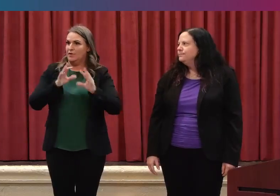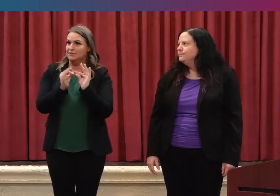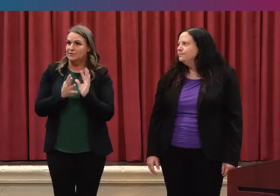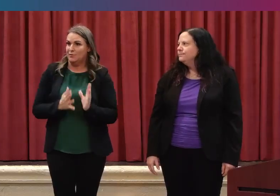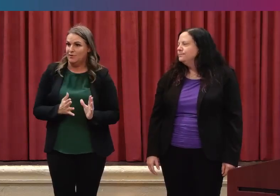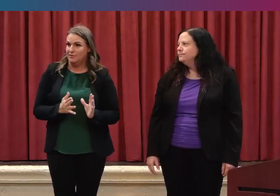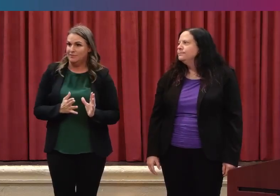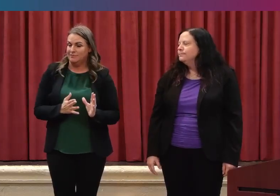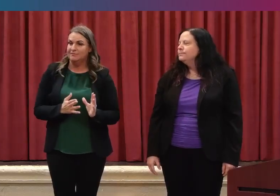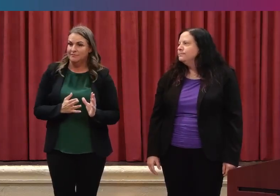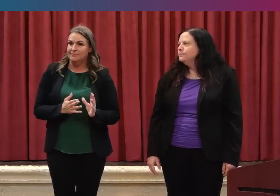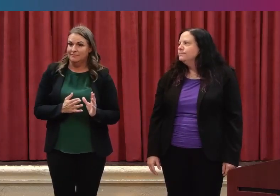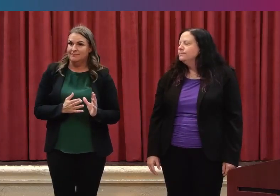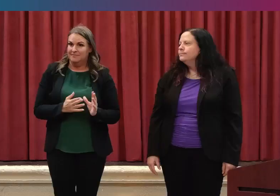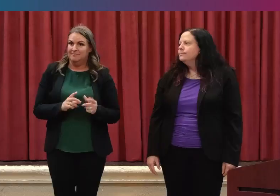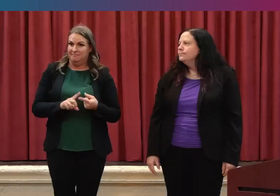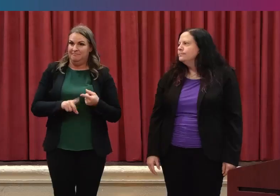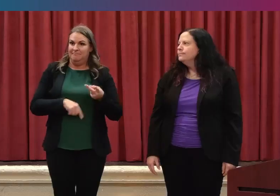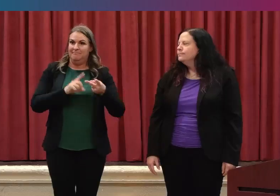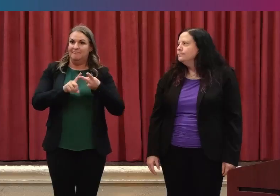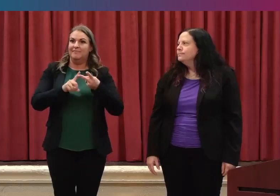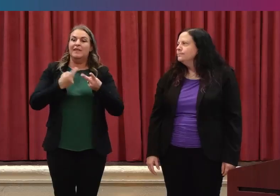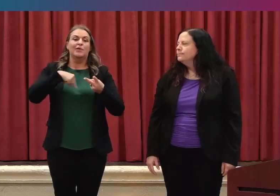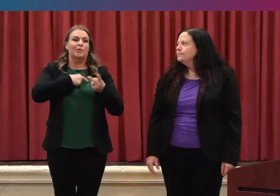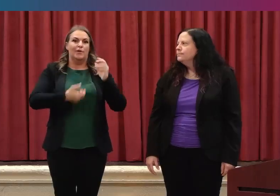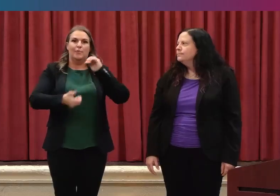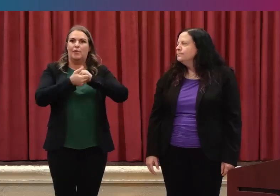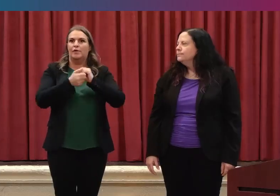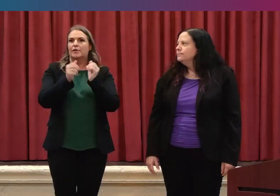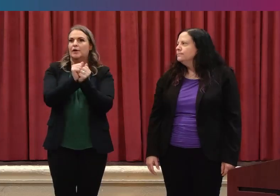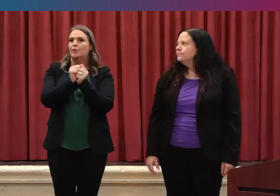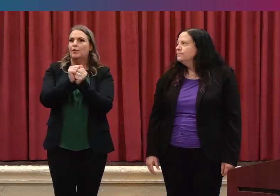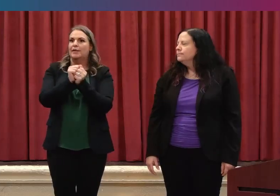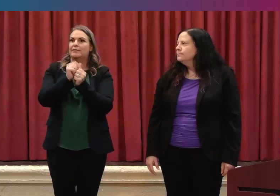We are the only agency right now that provide those interpreters.